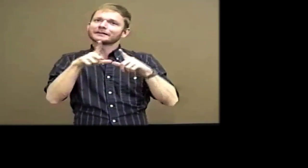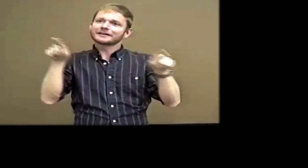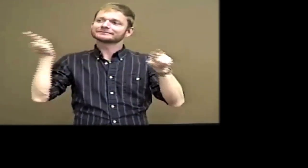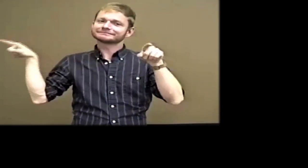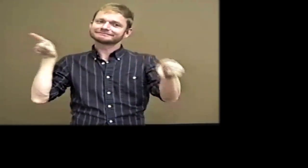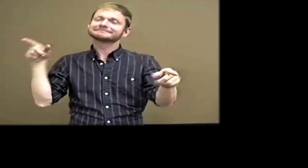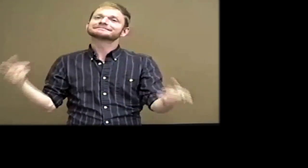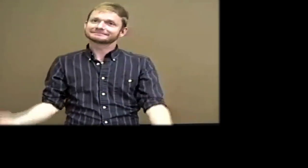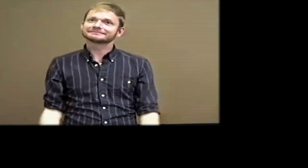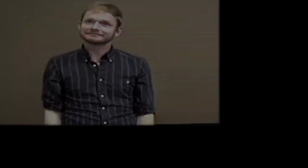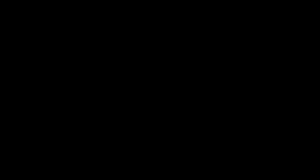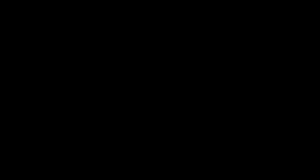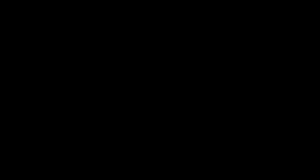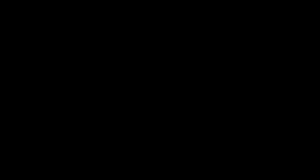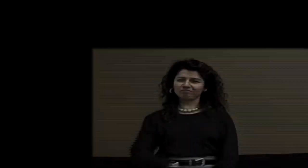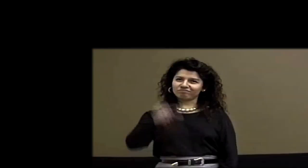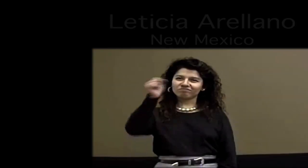two separate languages.